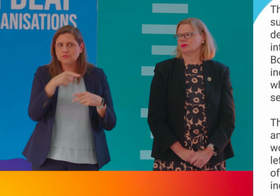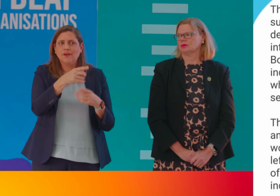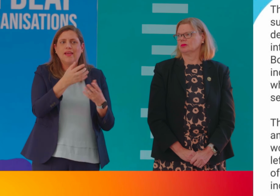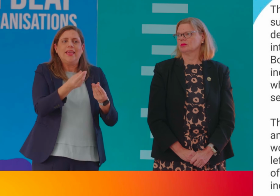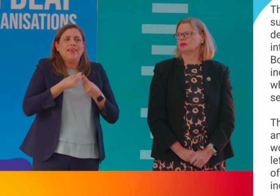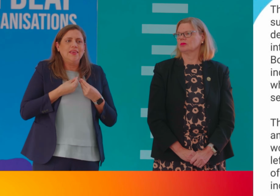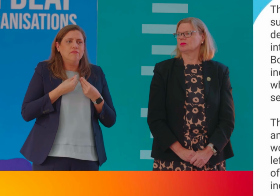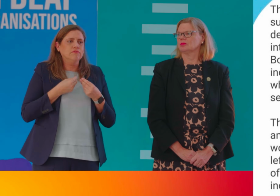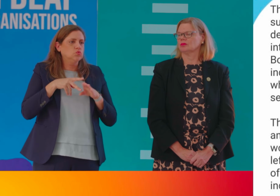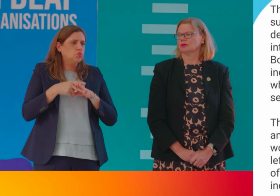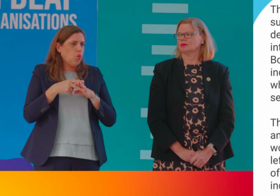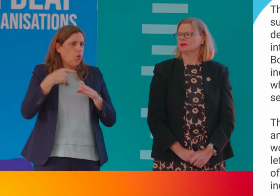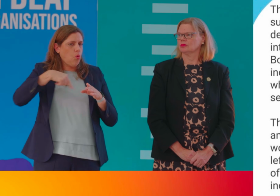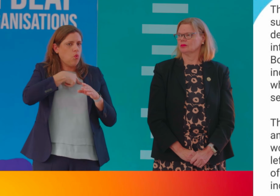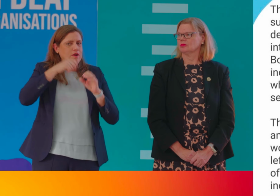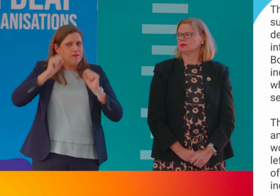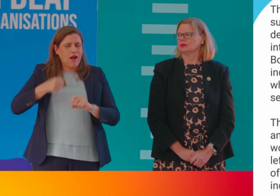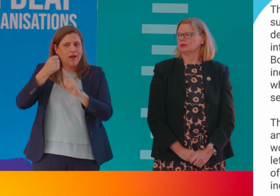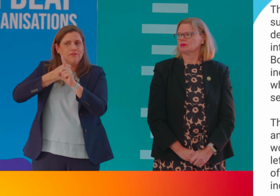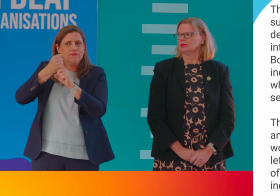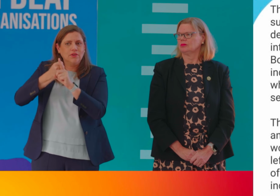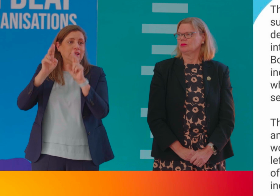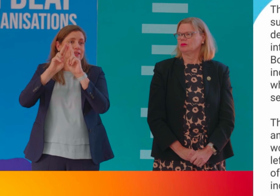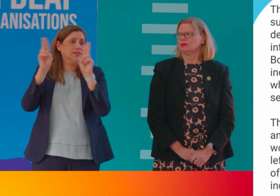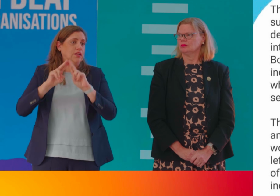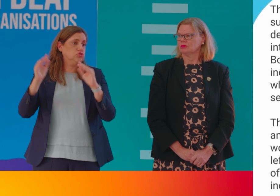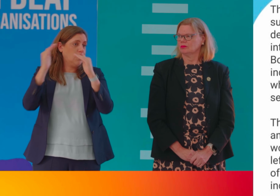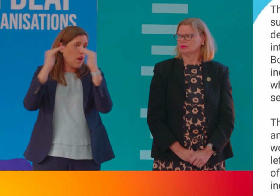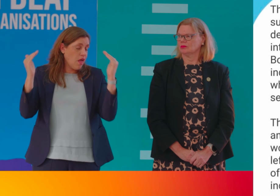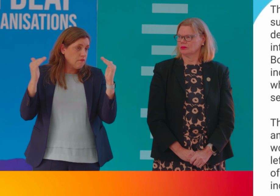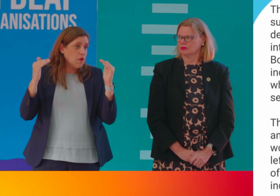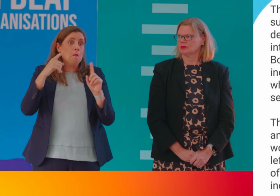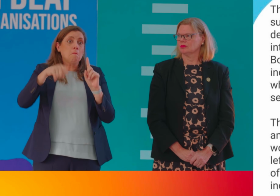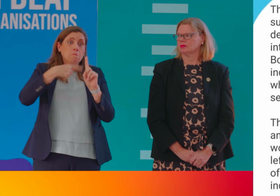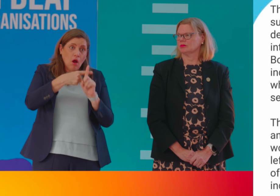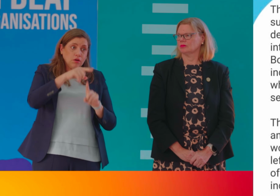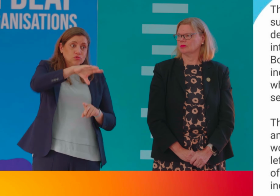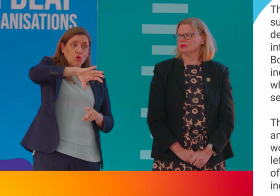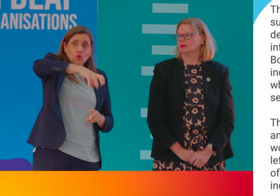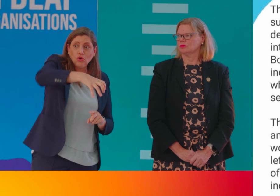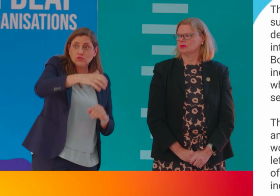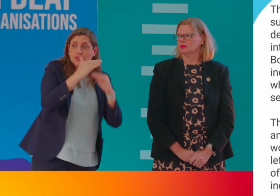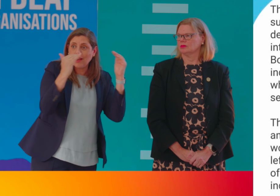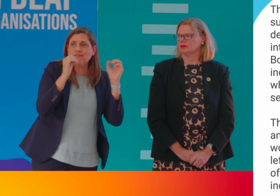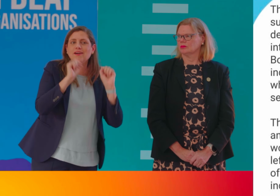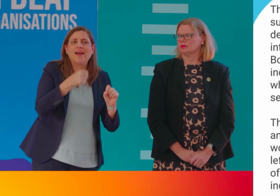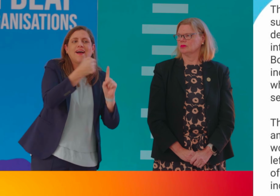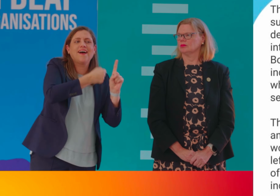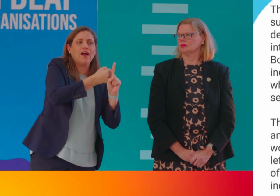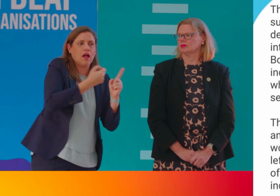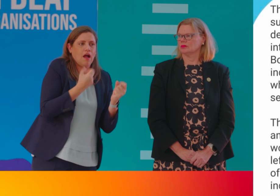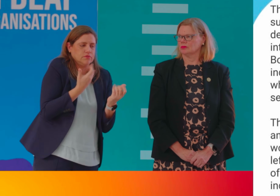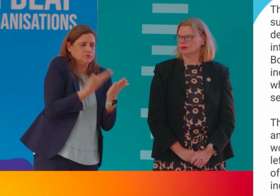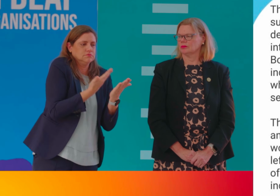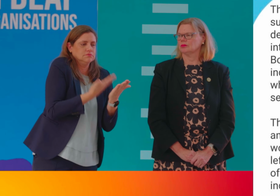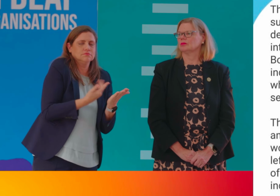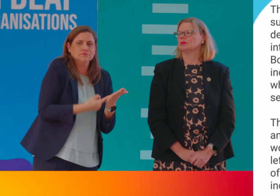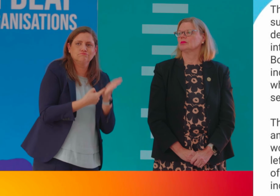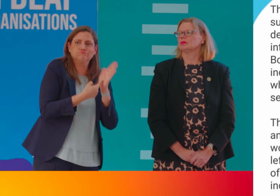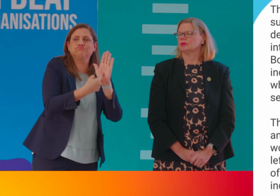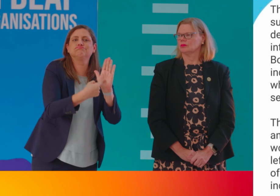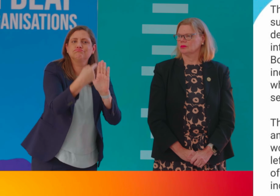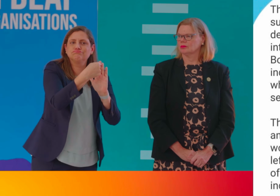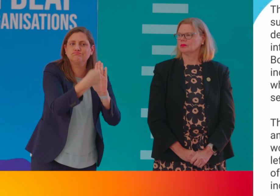What is working and what is not. The data collected was crucial to us as it supported our advocacy effort at